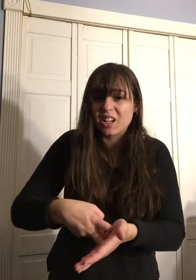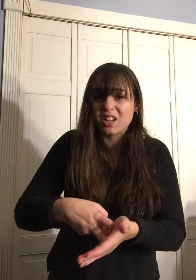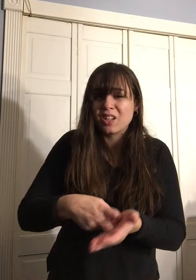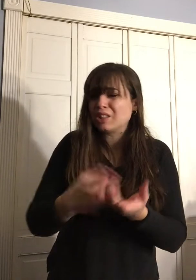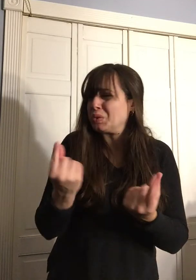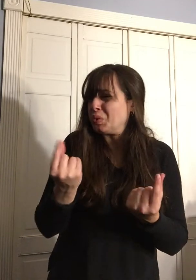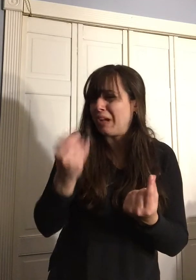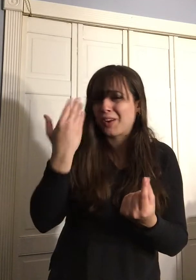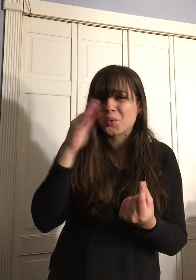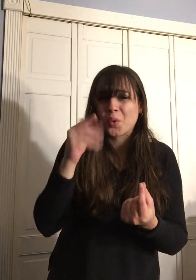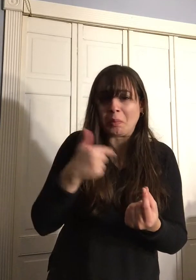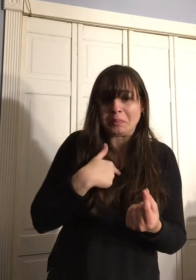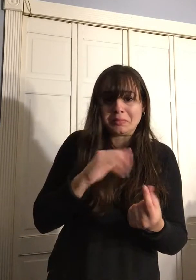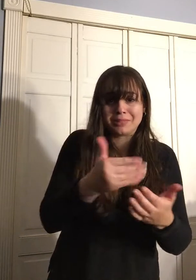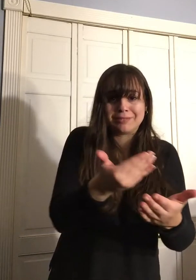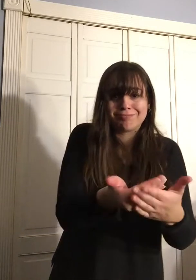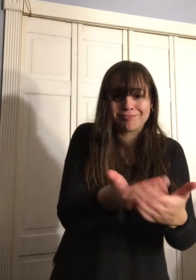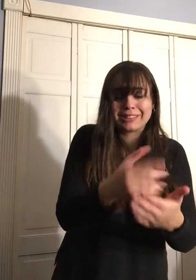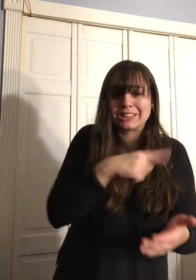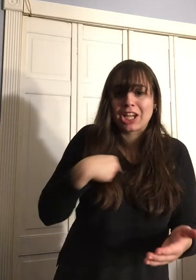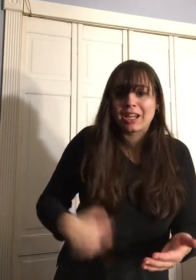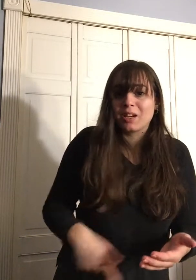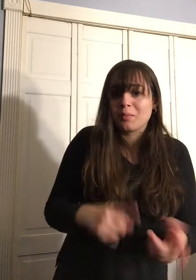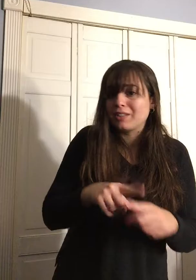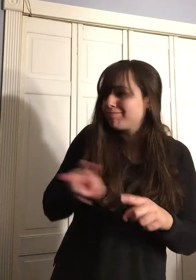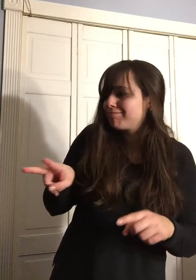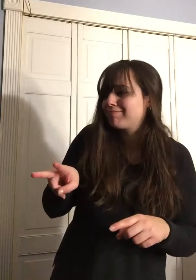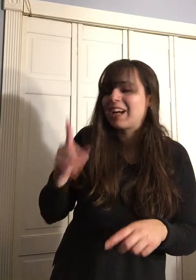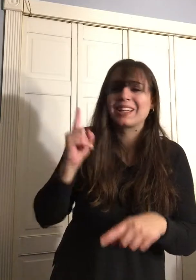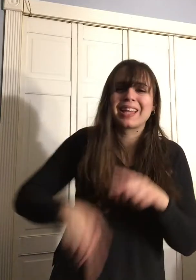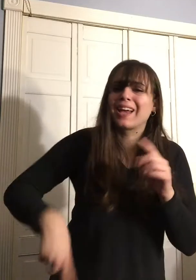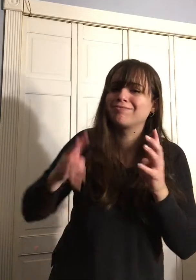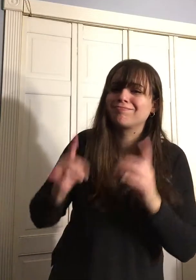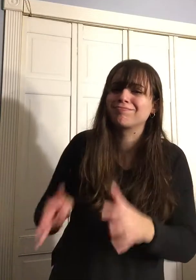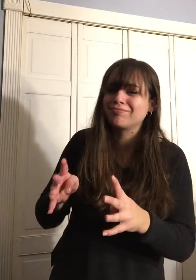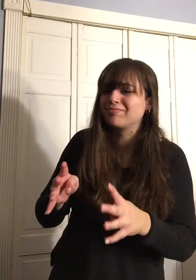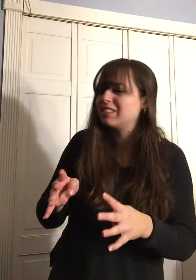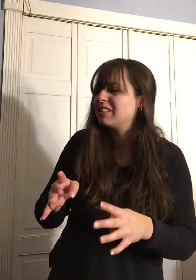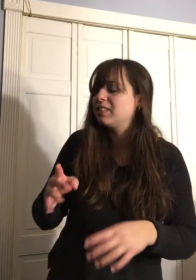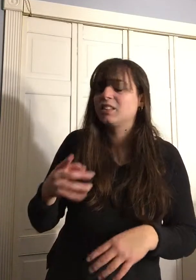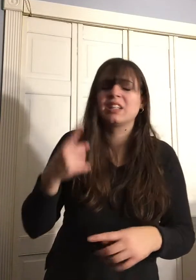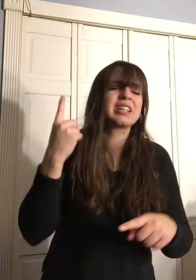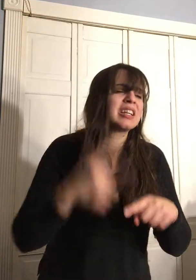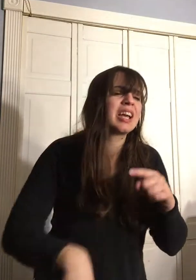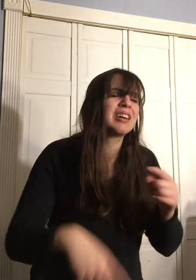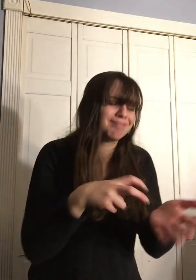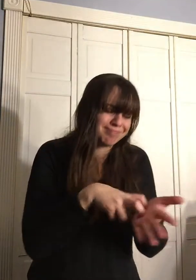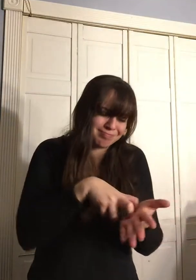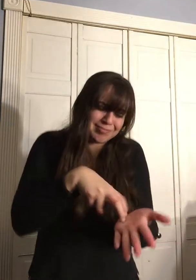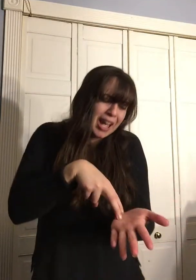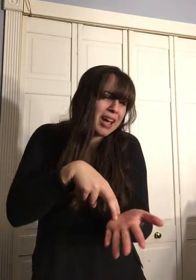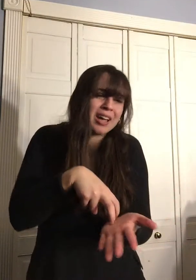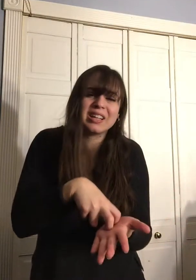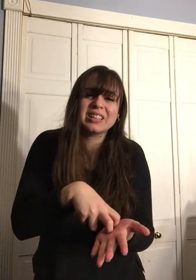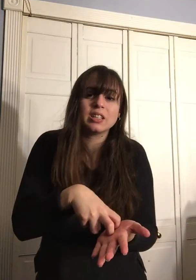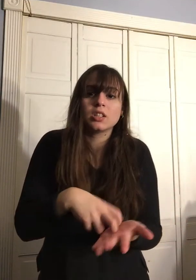made it to Chinese soil. Then I saw my colleague Laura Lin fell on her knees. I didn't